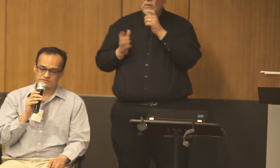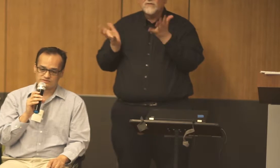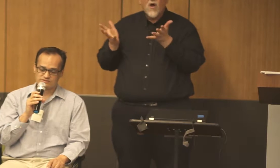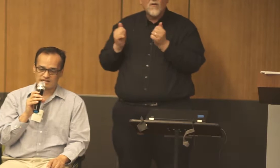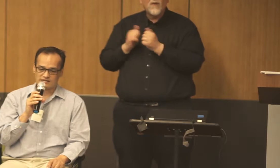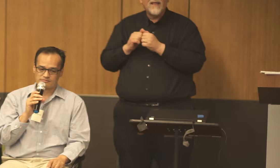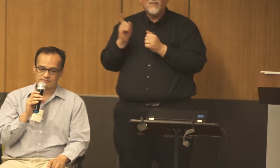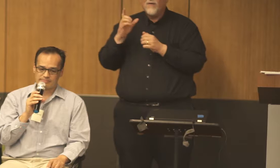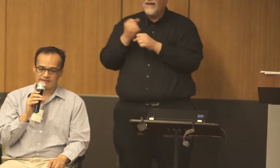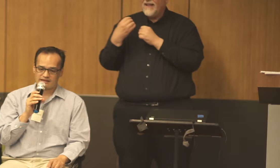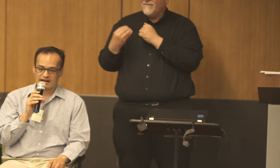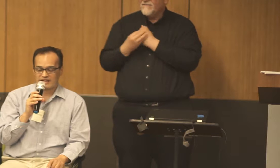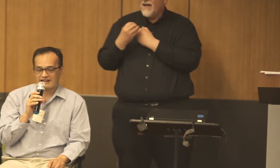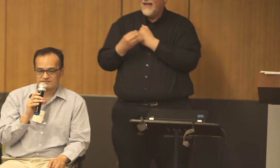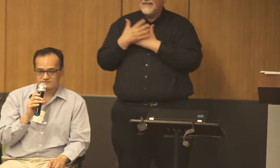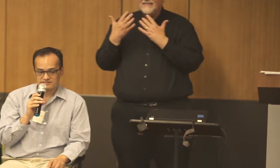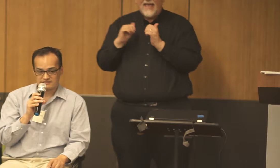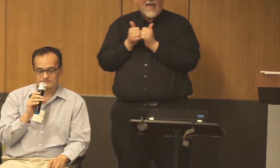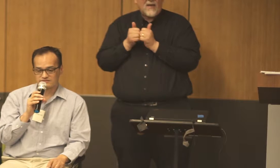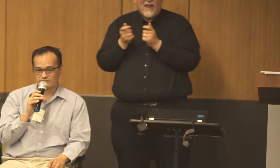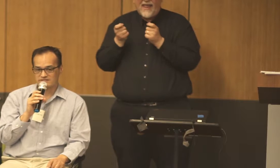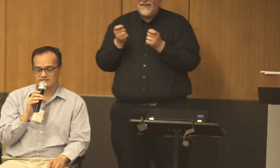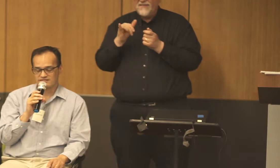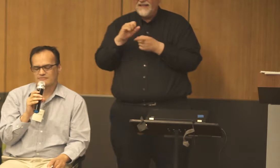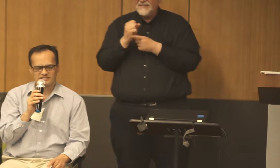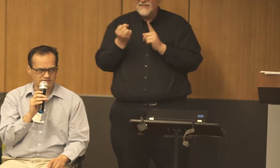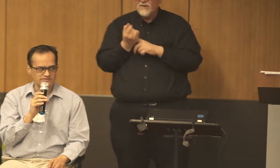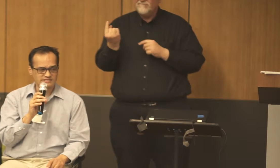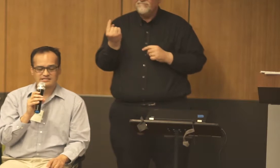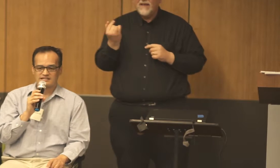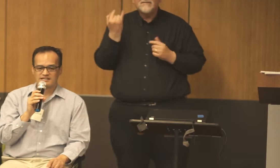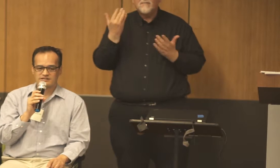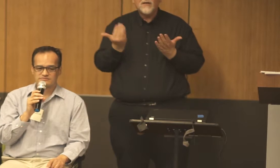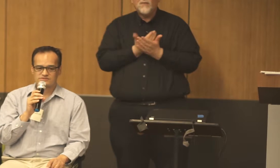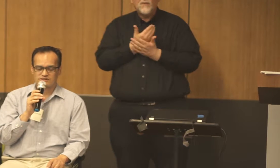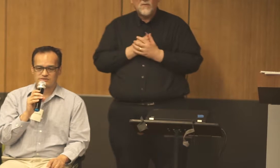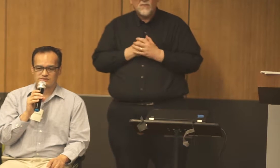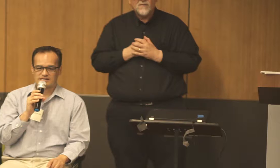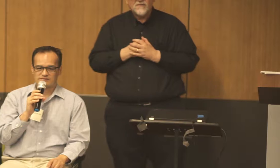or who to how to handle this particular situation if it's something new.